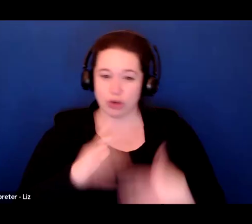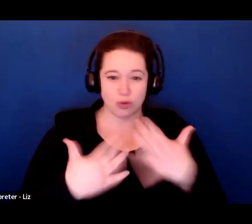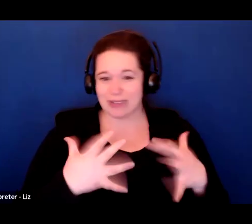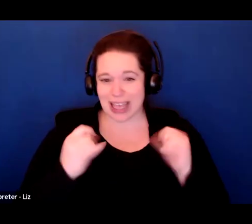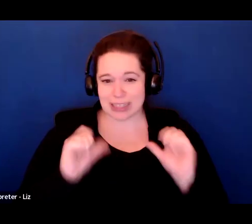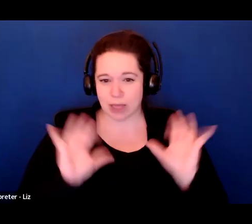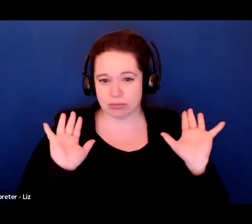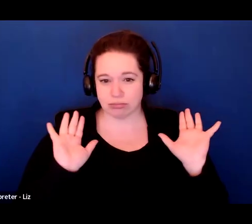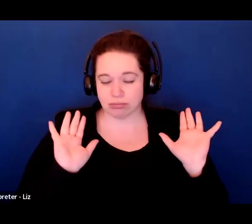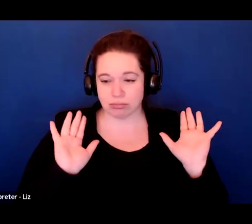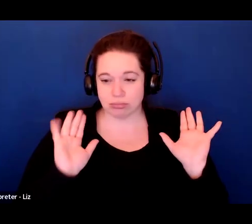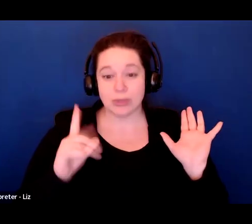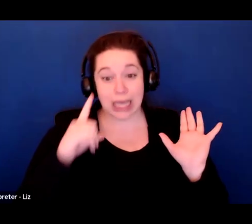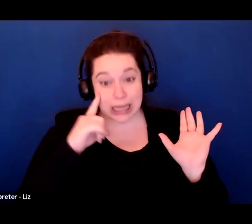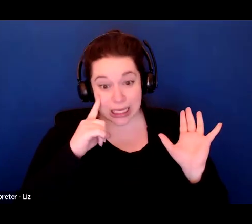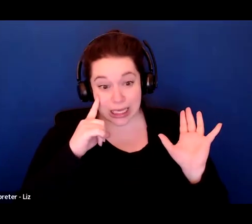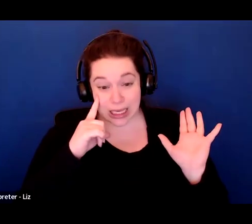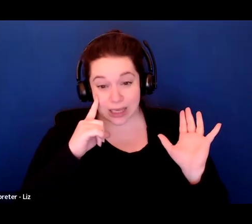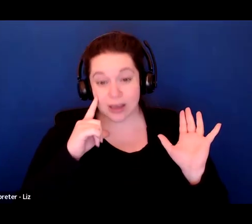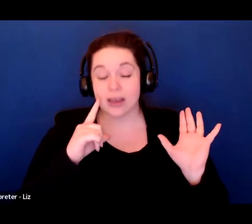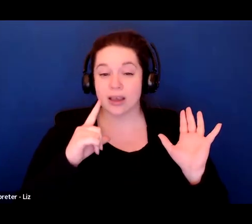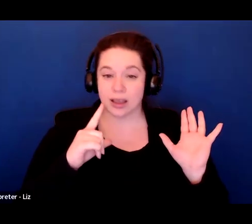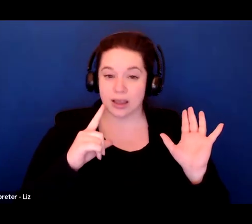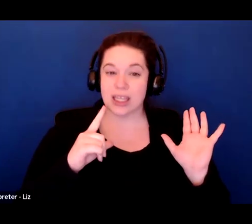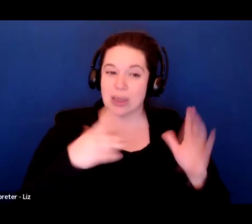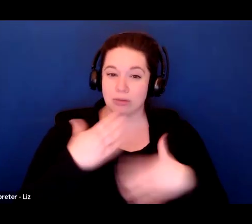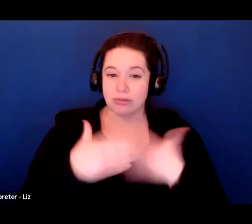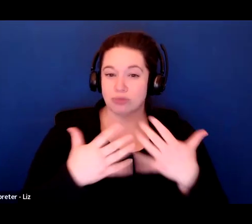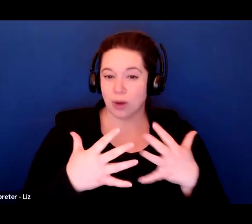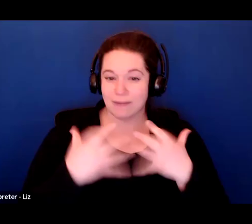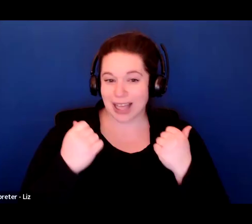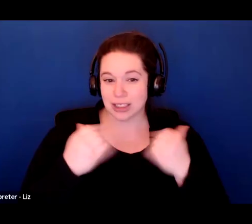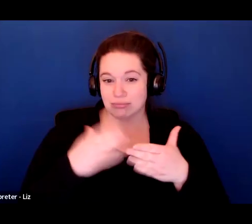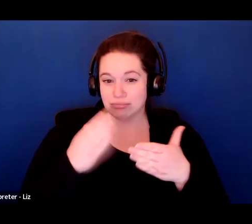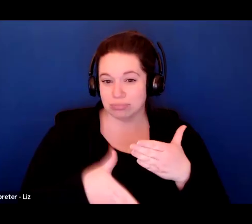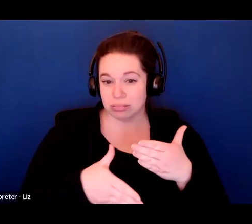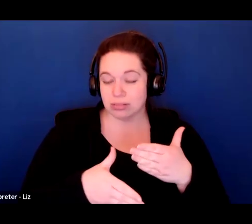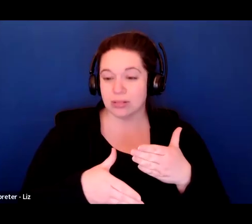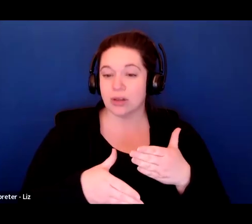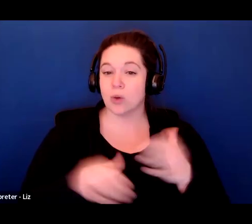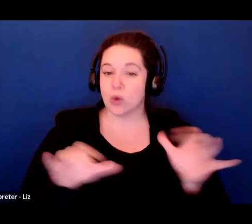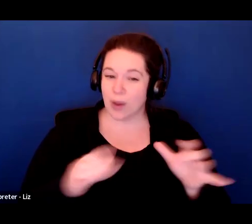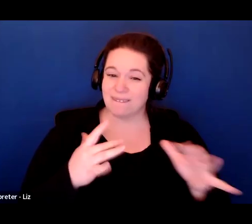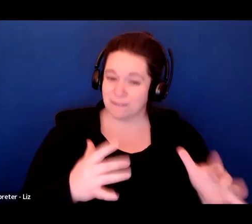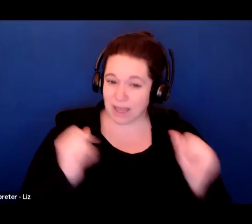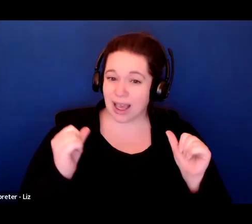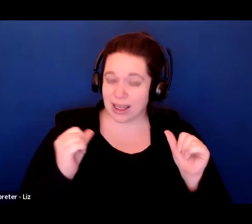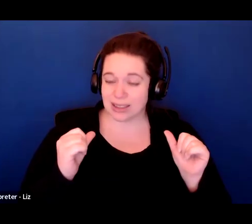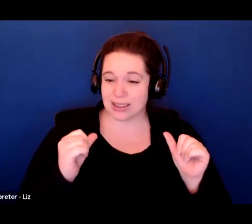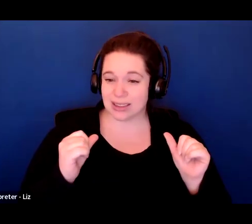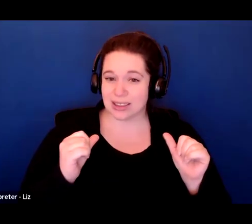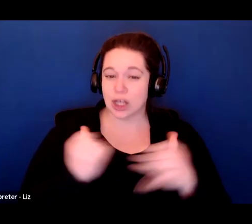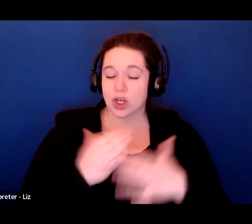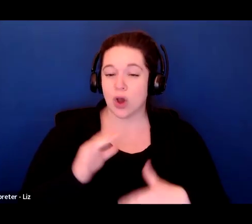can because they think that that's going to get them faster. When you do it very, very quickly, that tightens